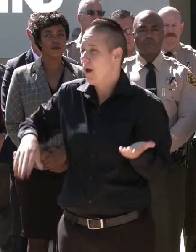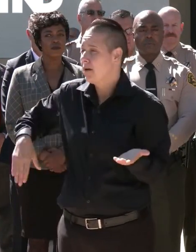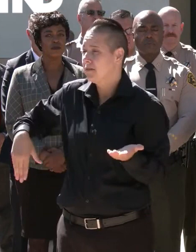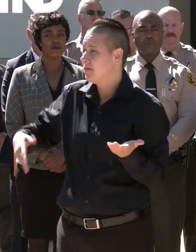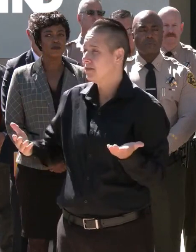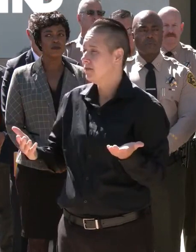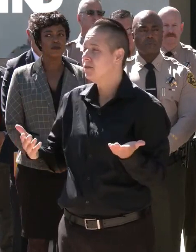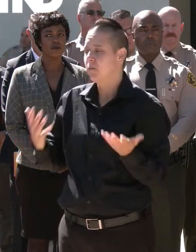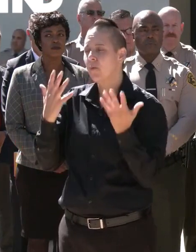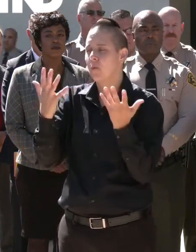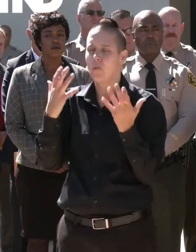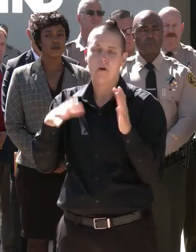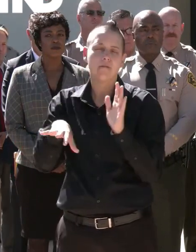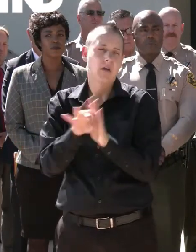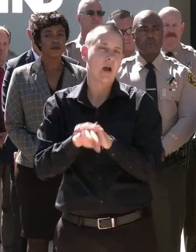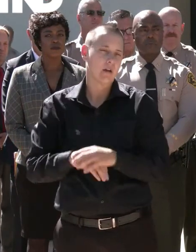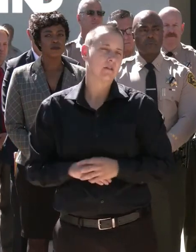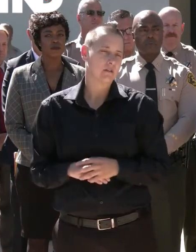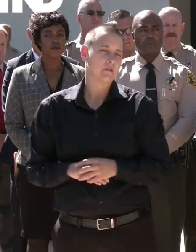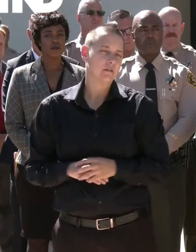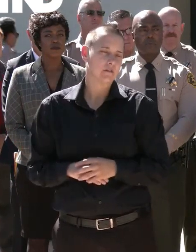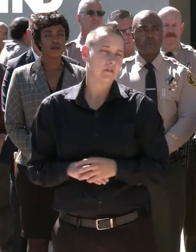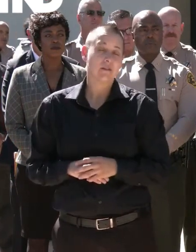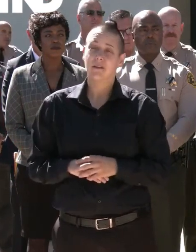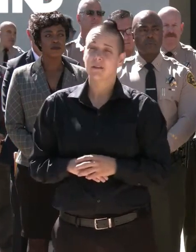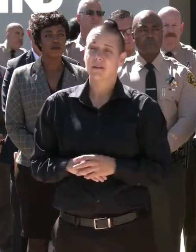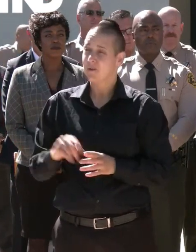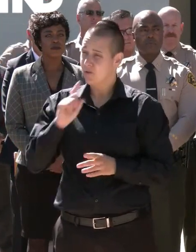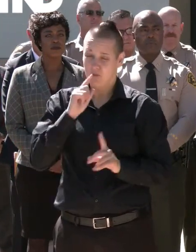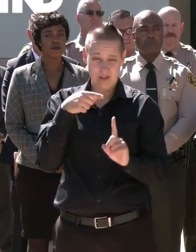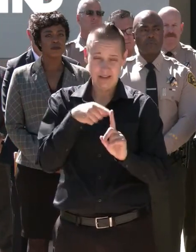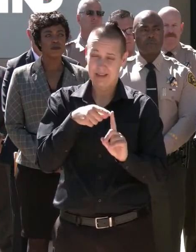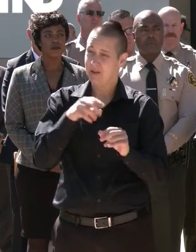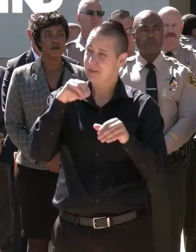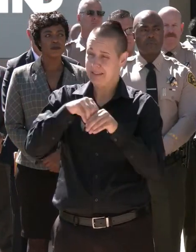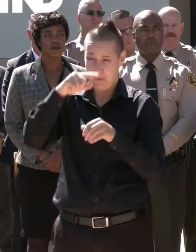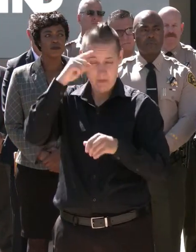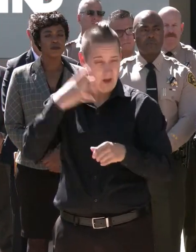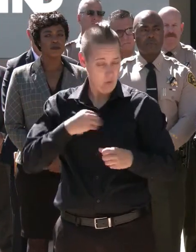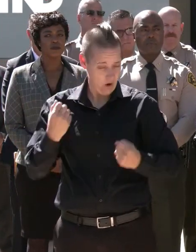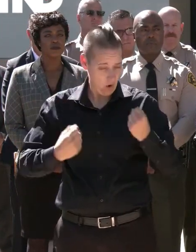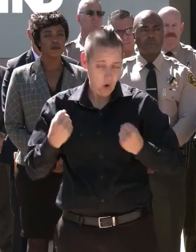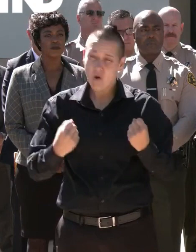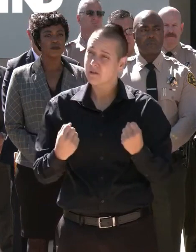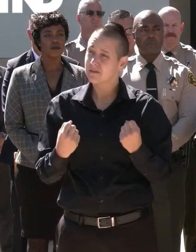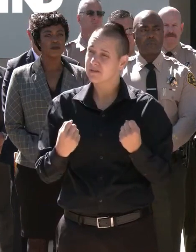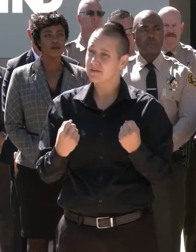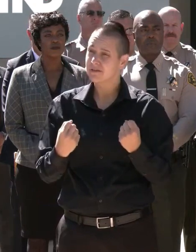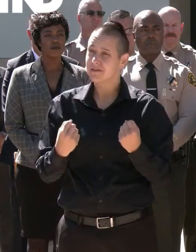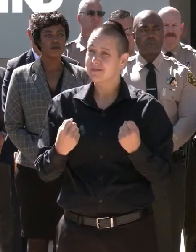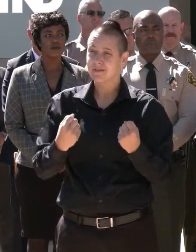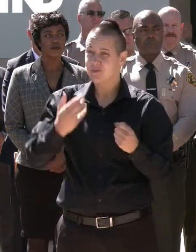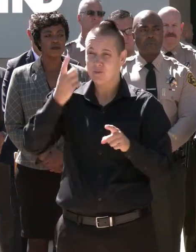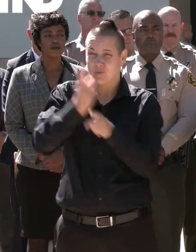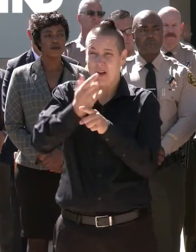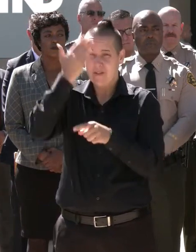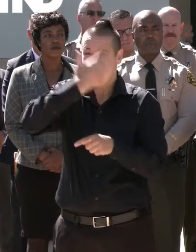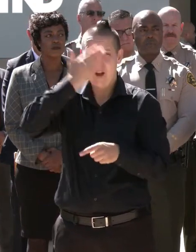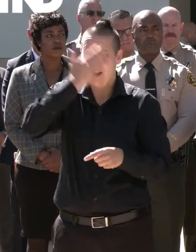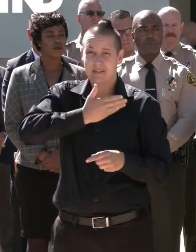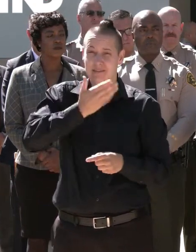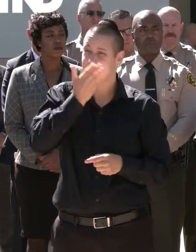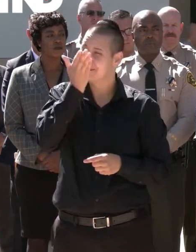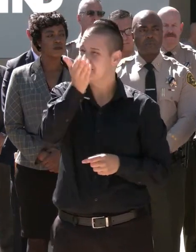yet, but we intend to find out. But at the end of the day, he was in a marked black and white right here in front of the